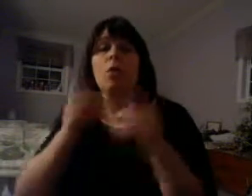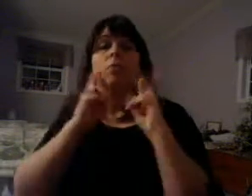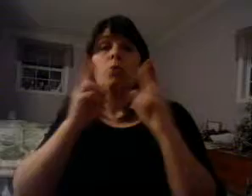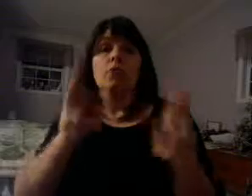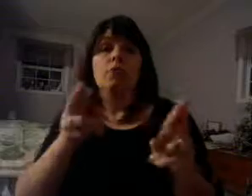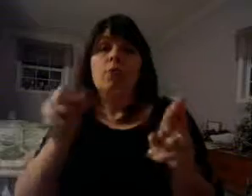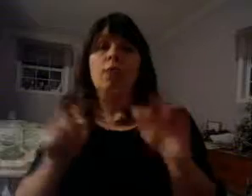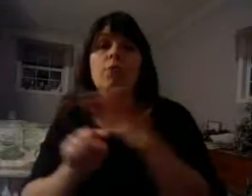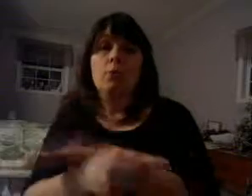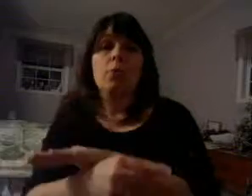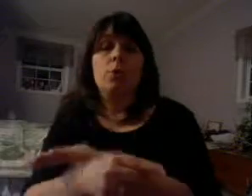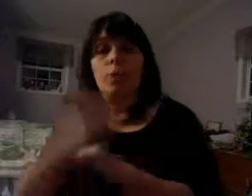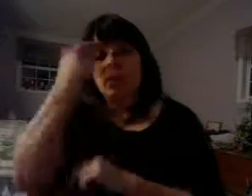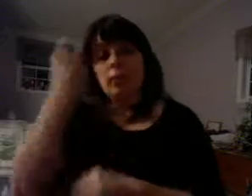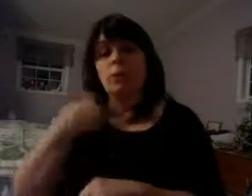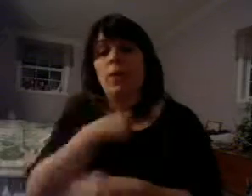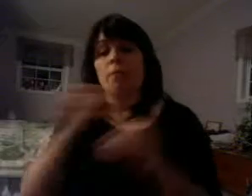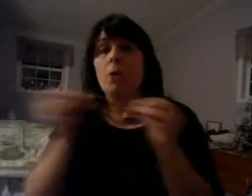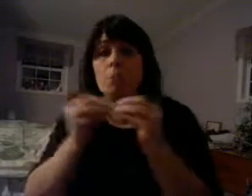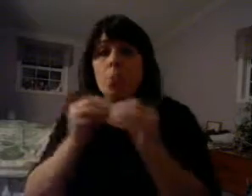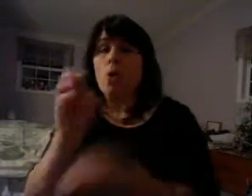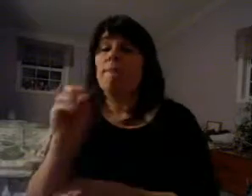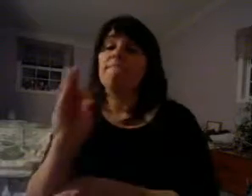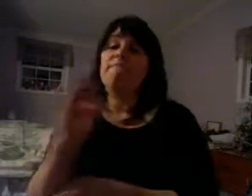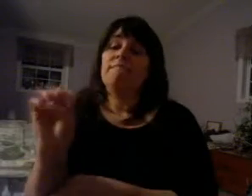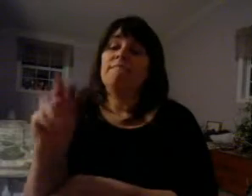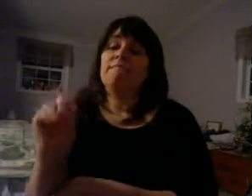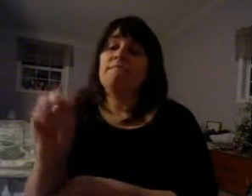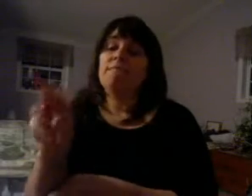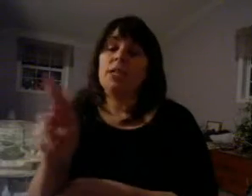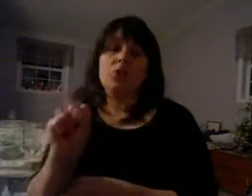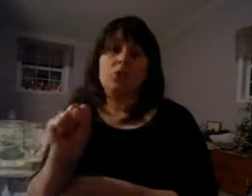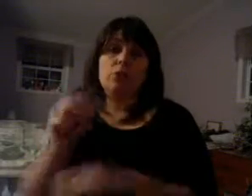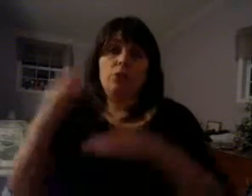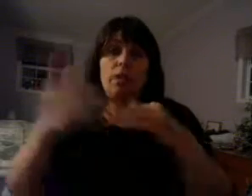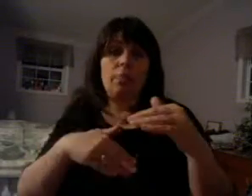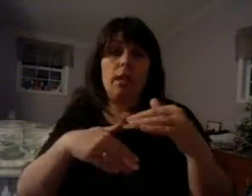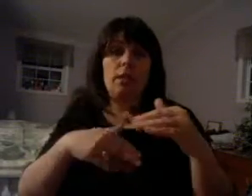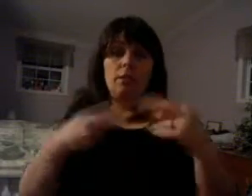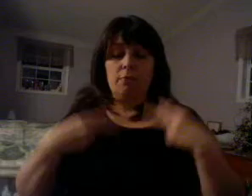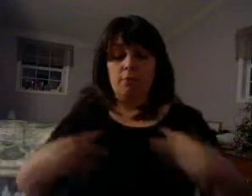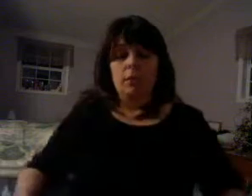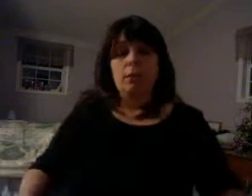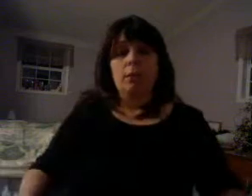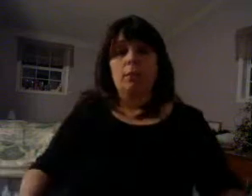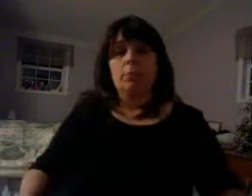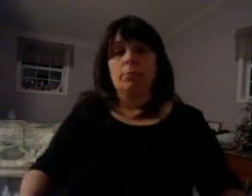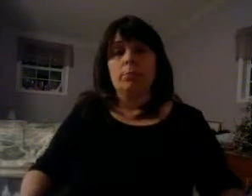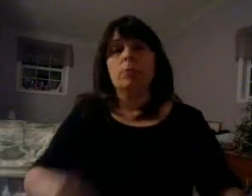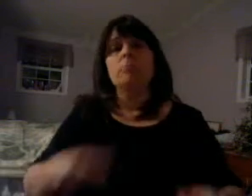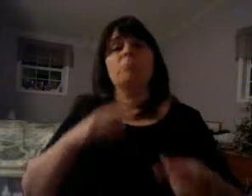more offenders than victims, 1 out of every 10 black men in America can expect to be involved in a murder in his